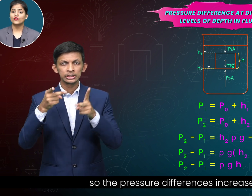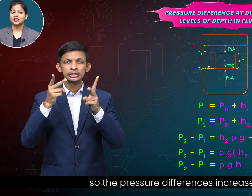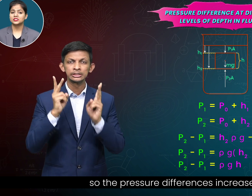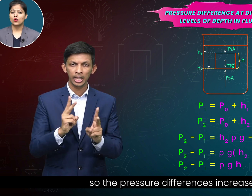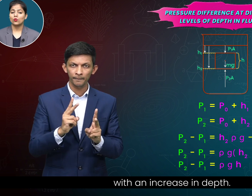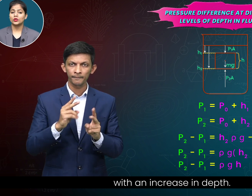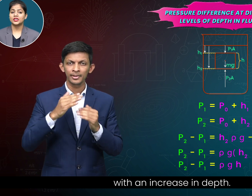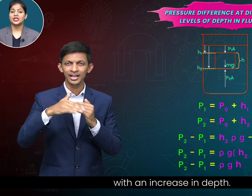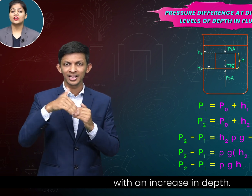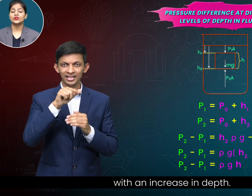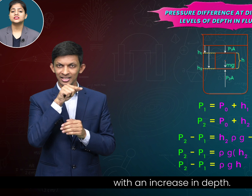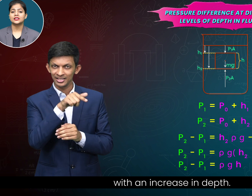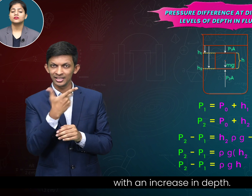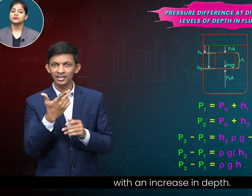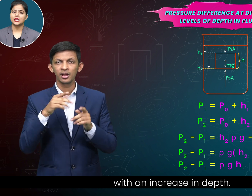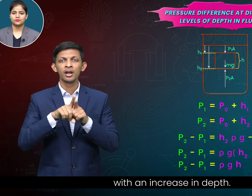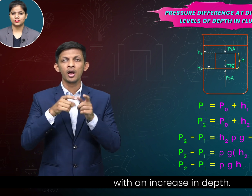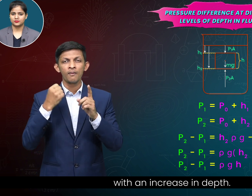increase with an increase in depth.